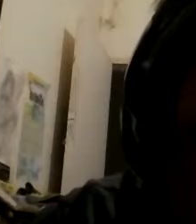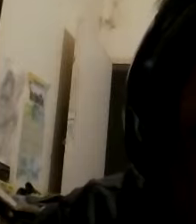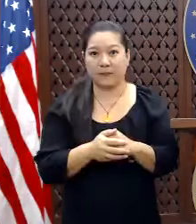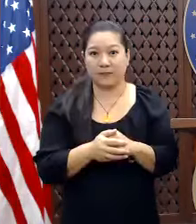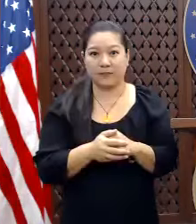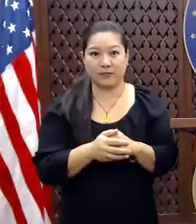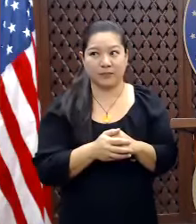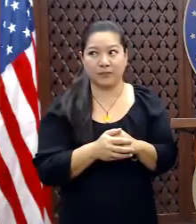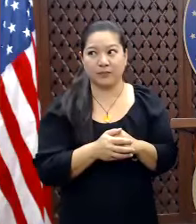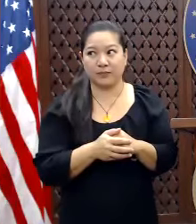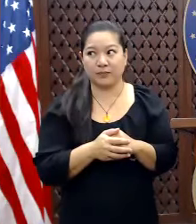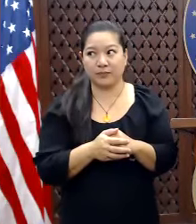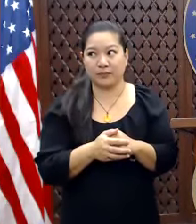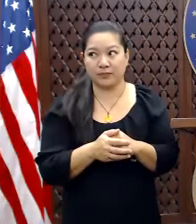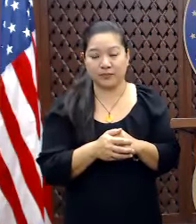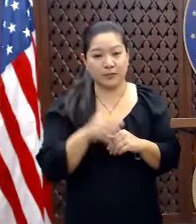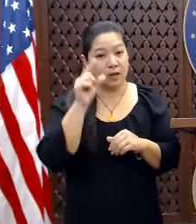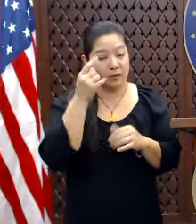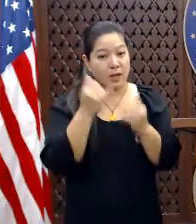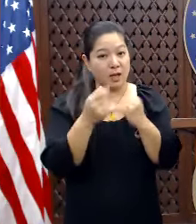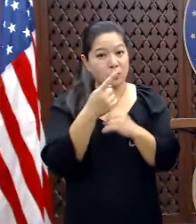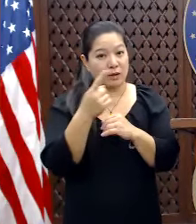Is he the last one? Yes, he's the last one. Oh, okay.